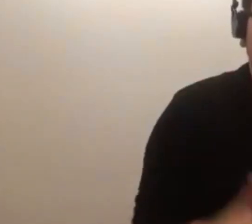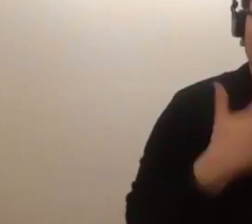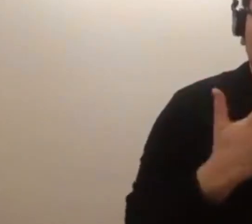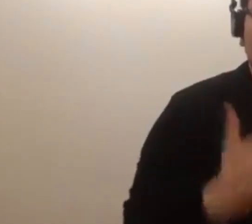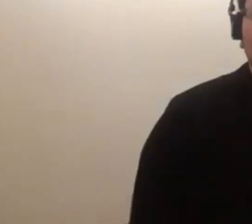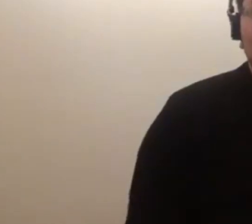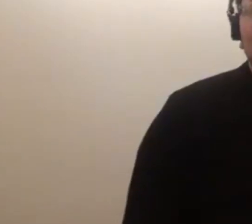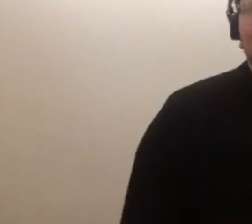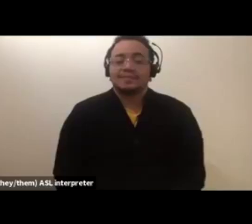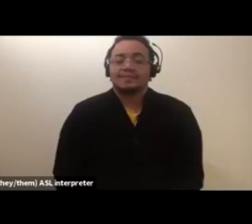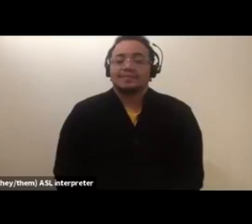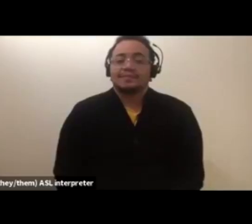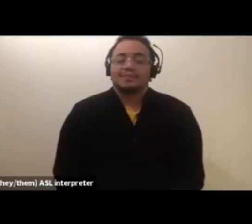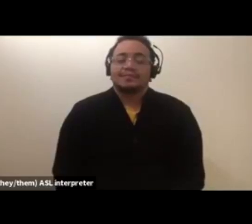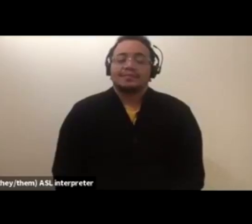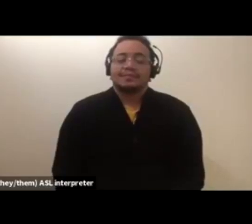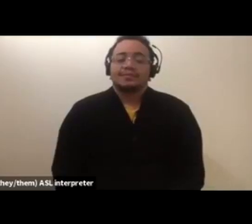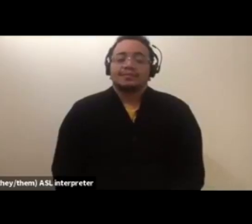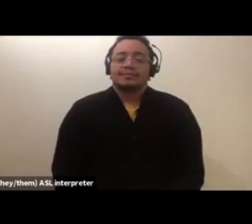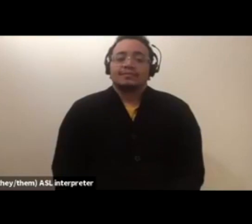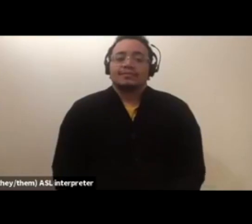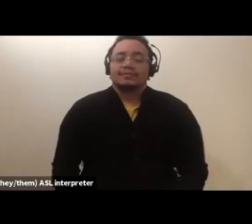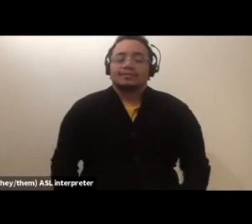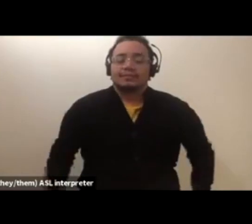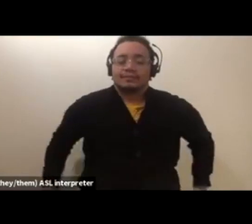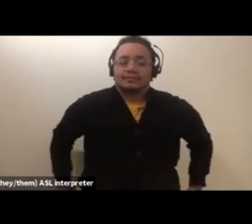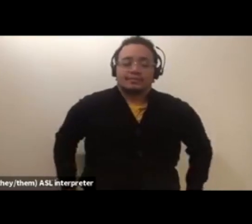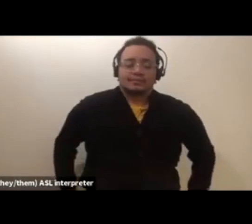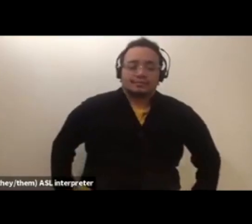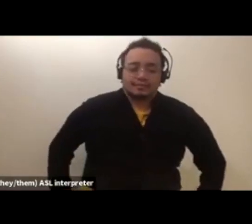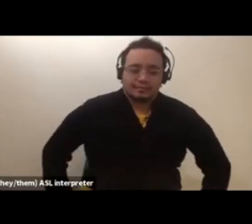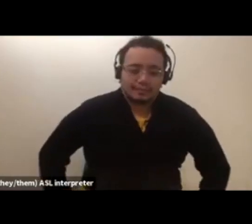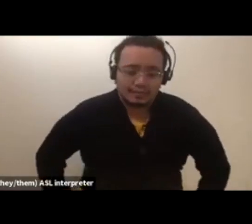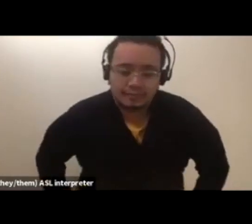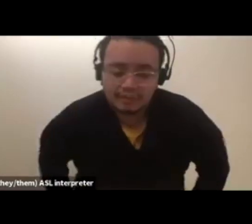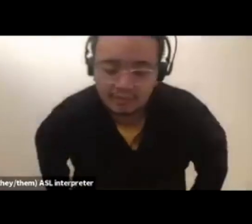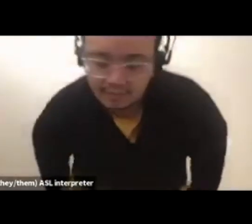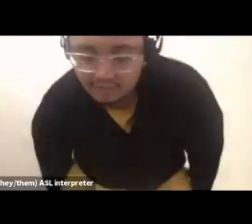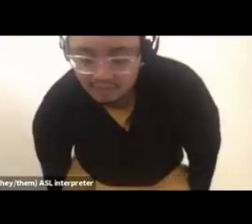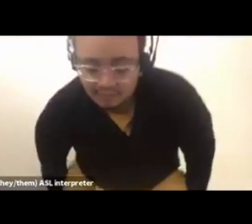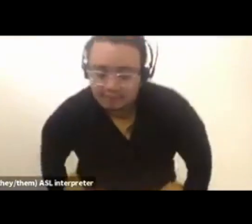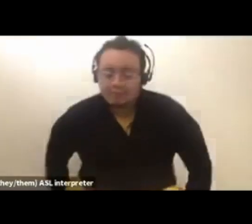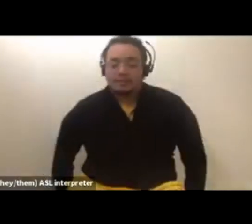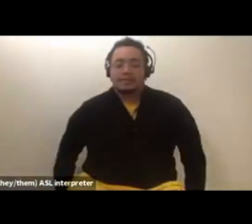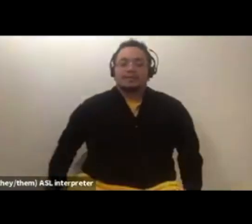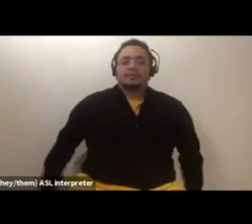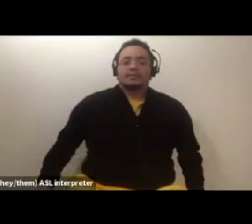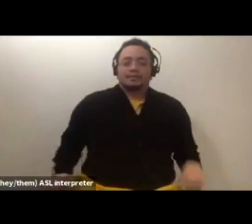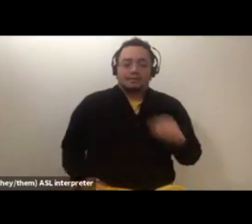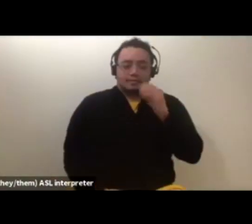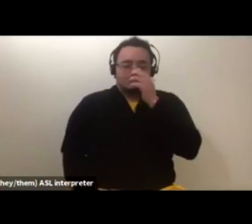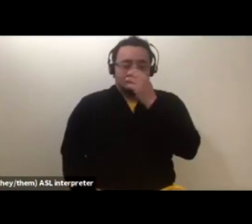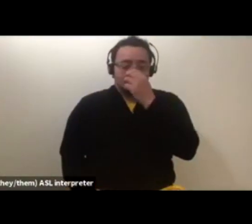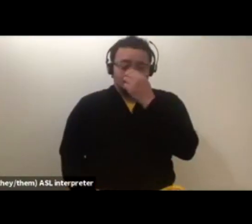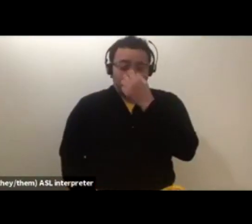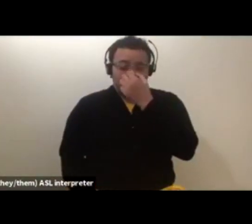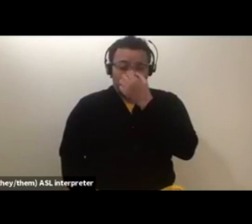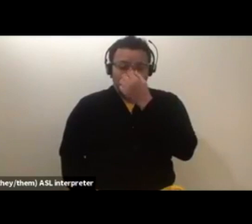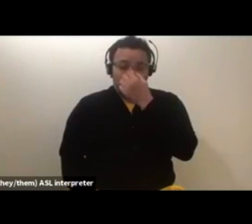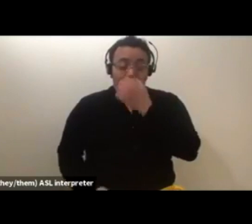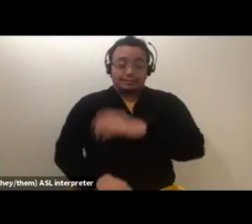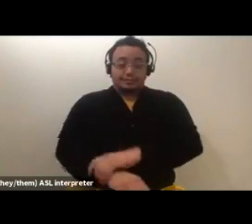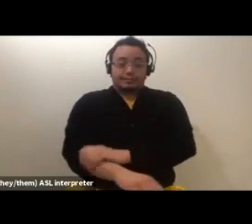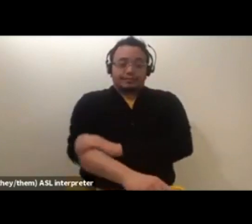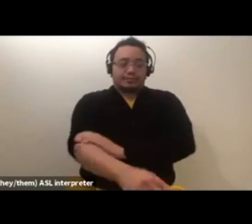Thank you, Ciora, for that that's a big deal here in the